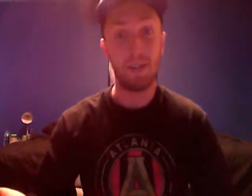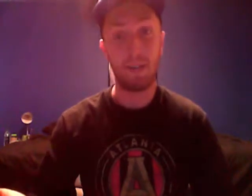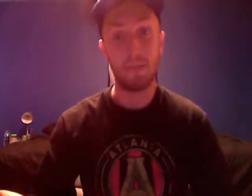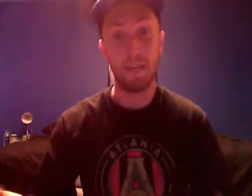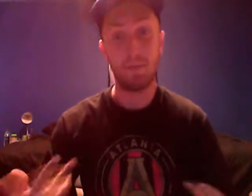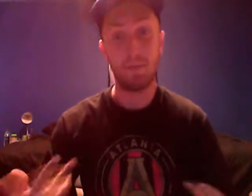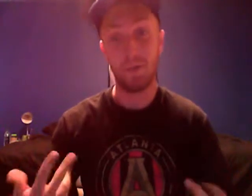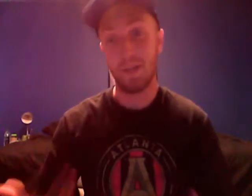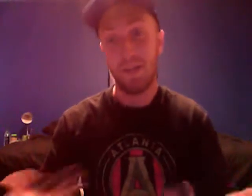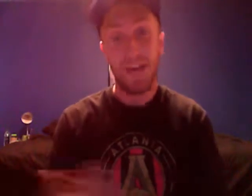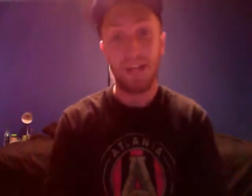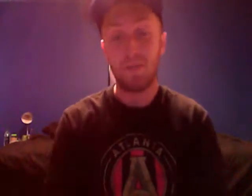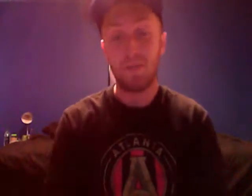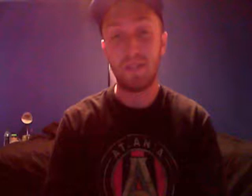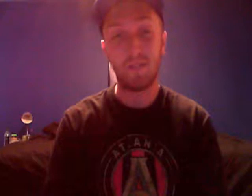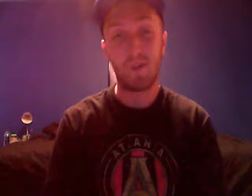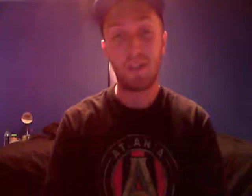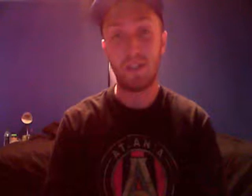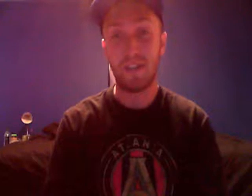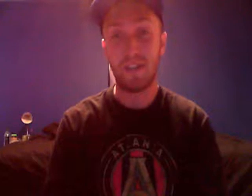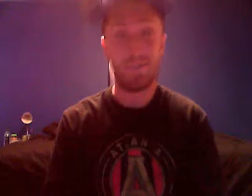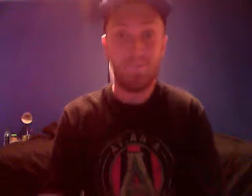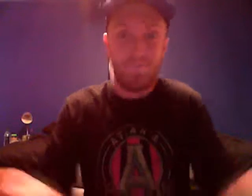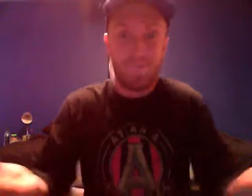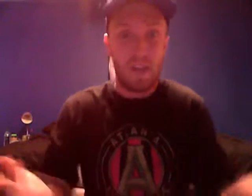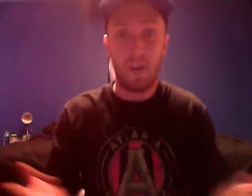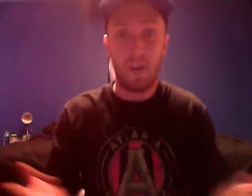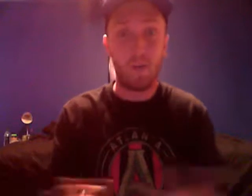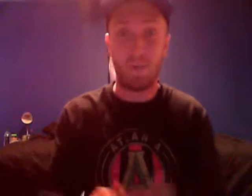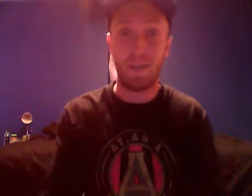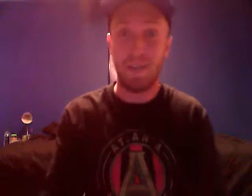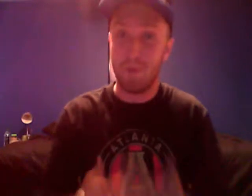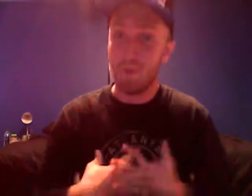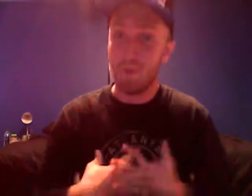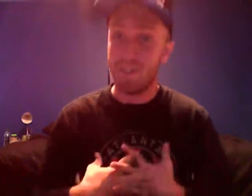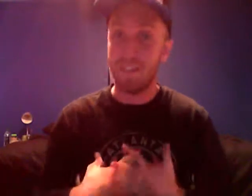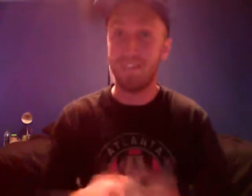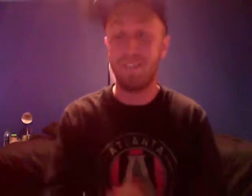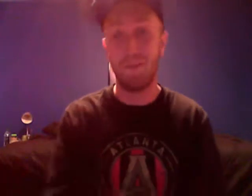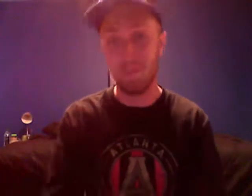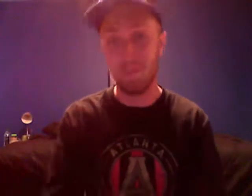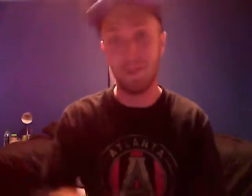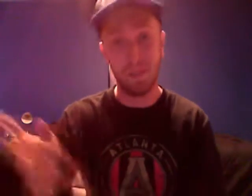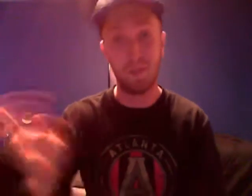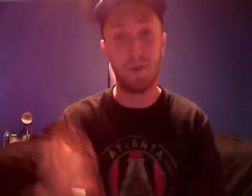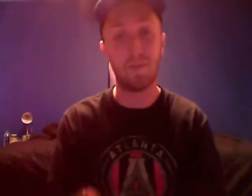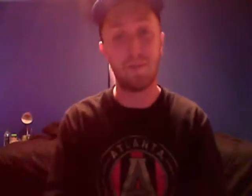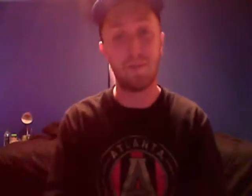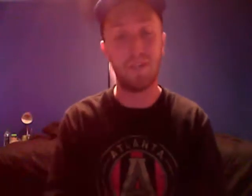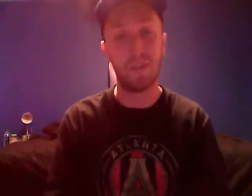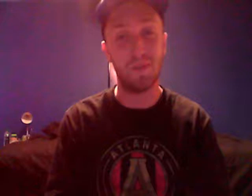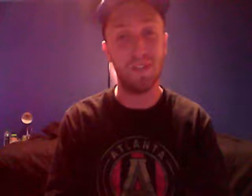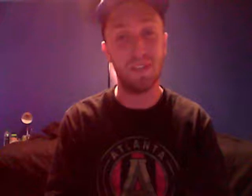game today, but I tuned in to watch, and I don't know who was playing today, but it wasn't us. You know, some other team showed up to play Vancouver today,